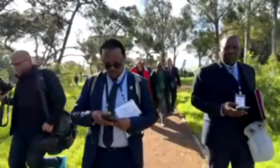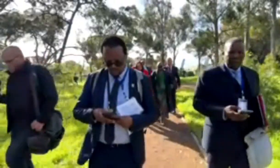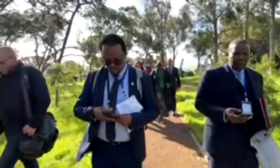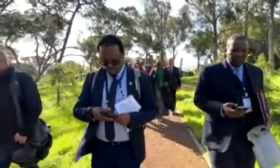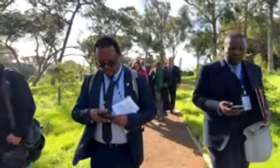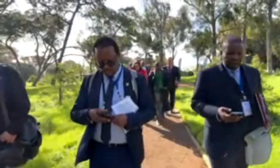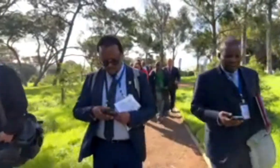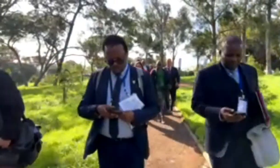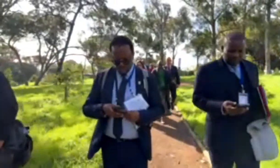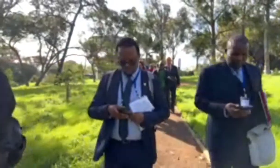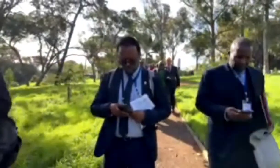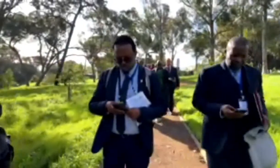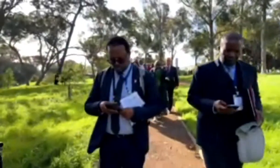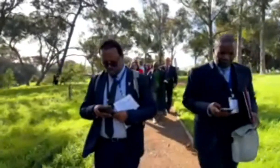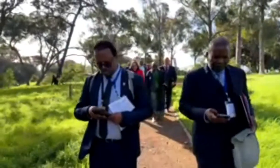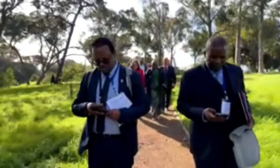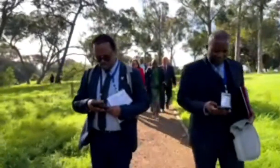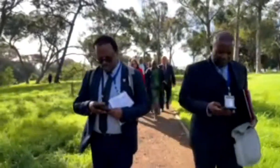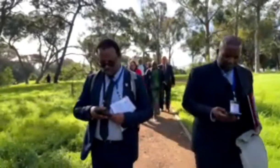Now we should change.